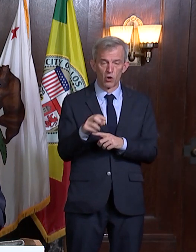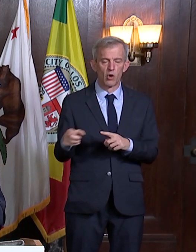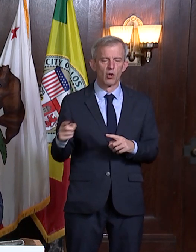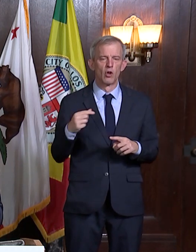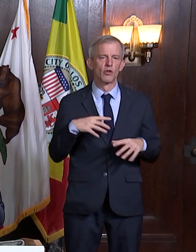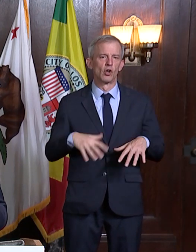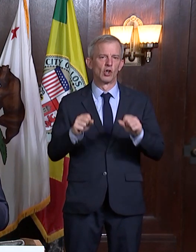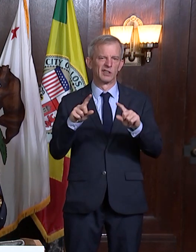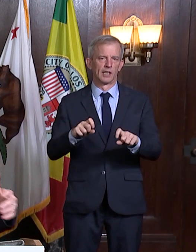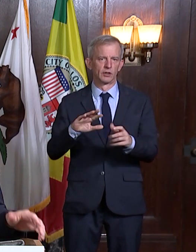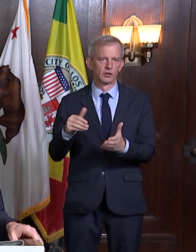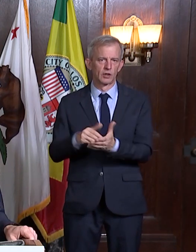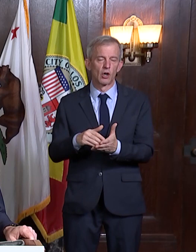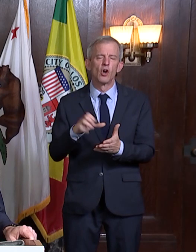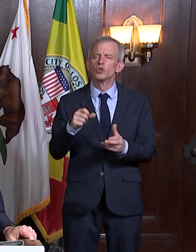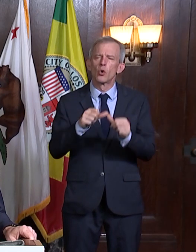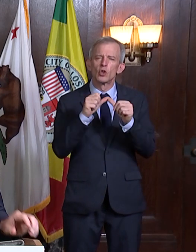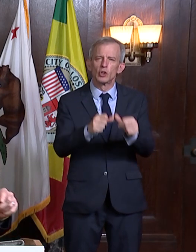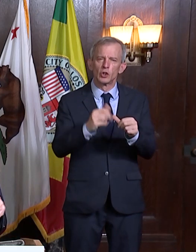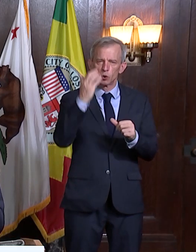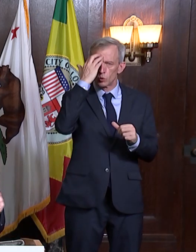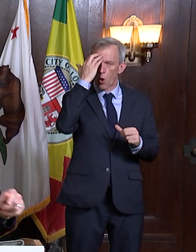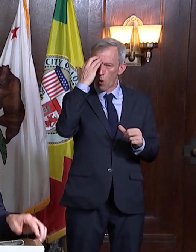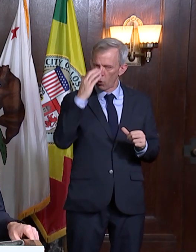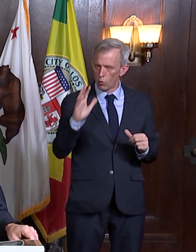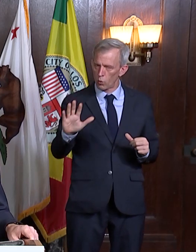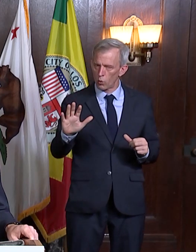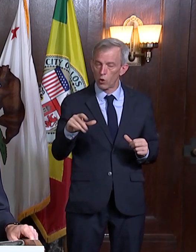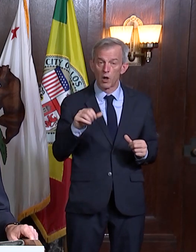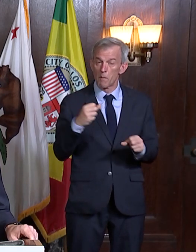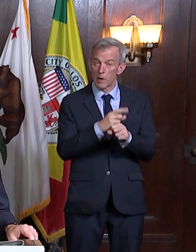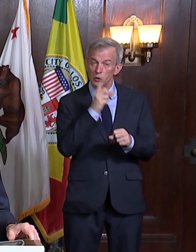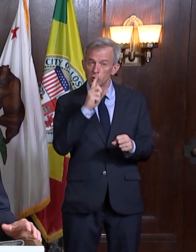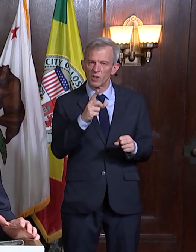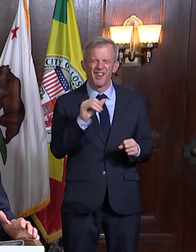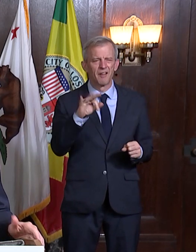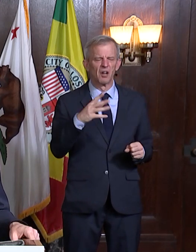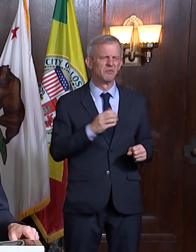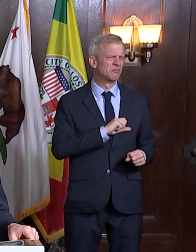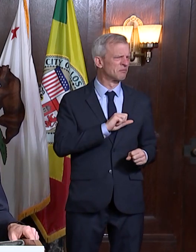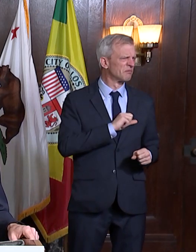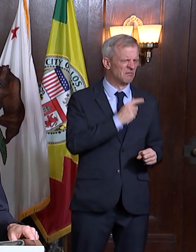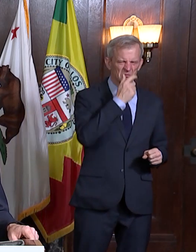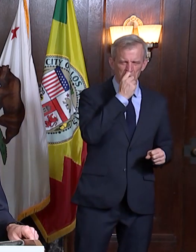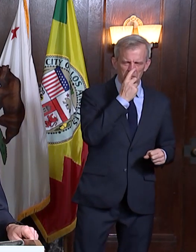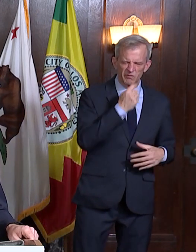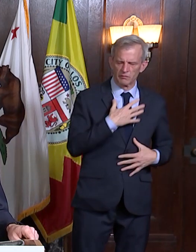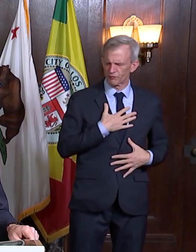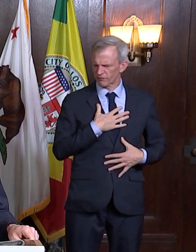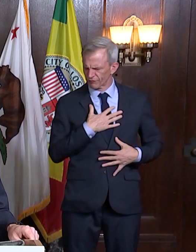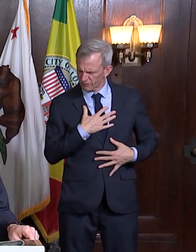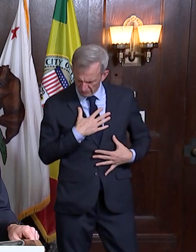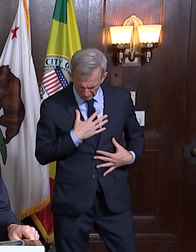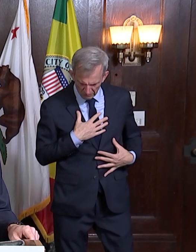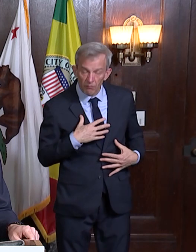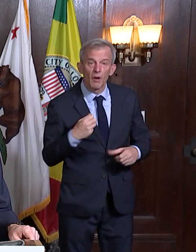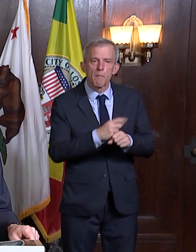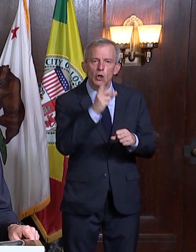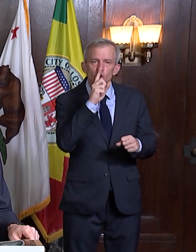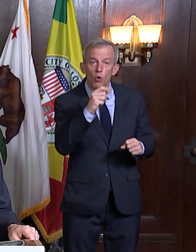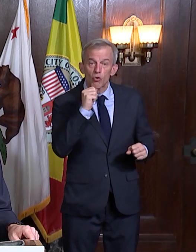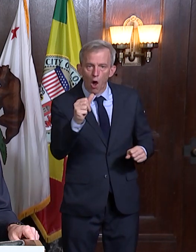I know a lot of us think we might just be getting a cold. Make sure it's not COVID-19, because it does spread so quickly and it can be so dangerous.